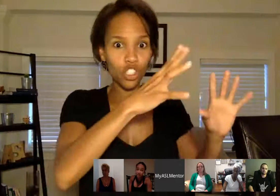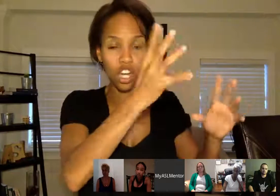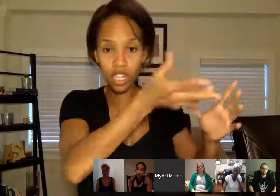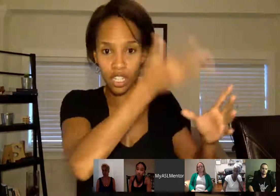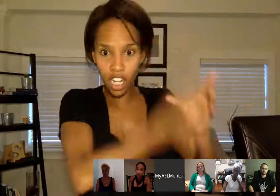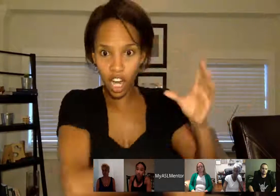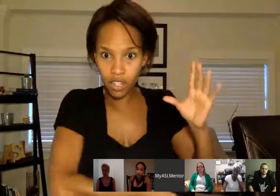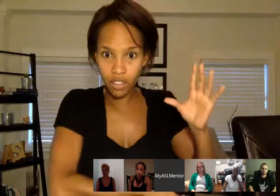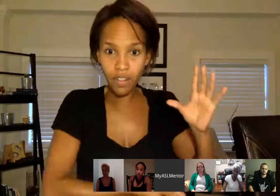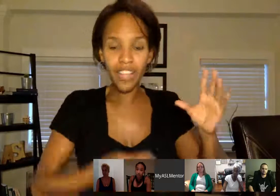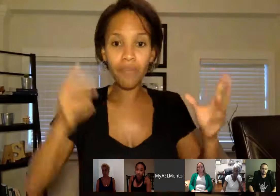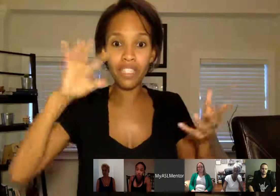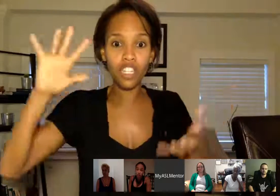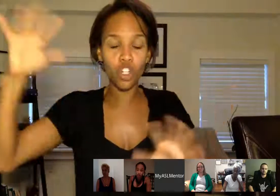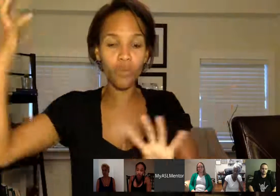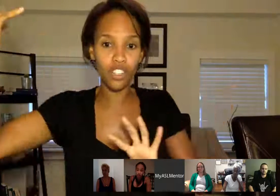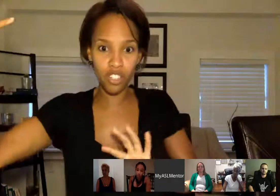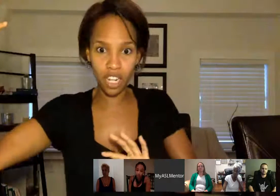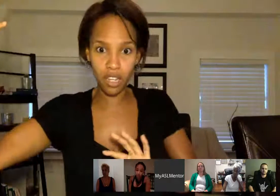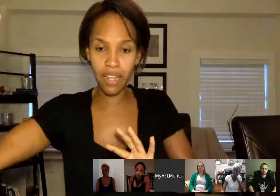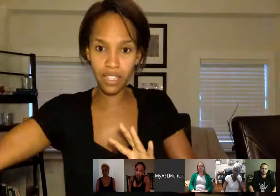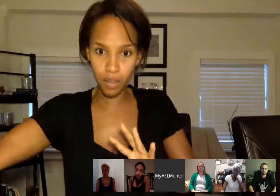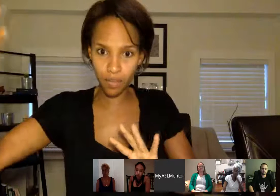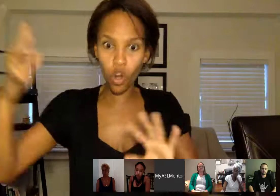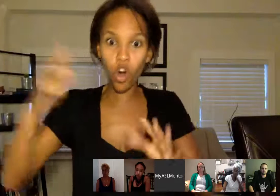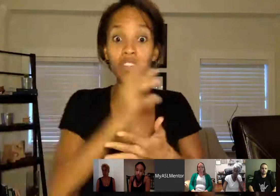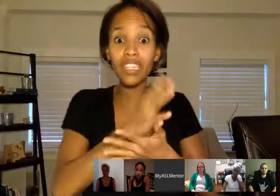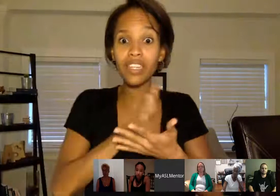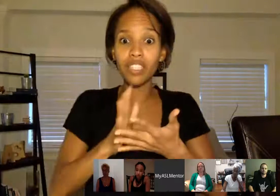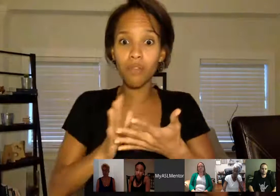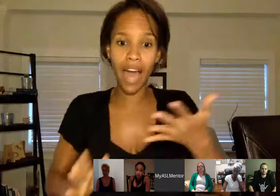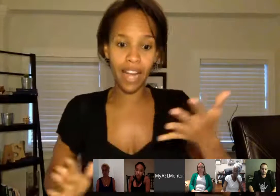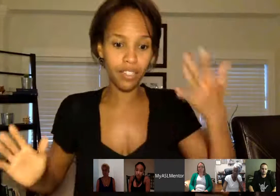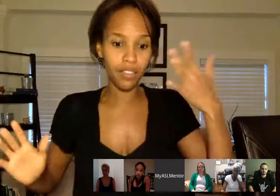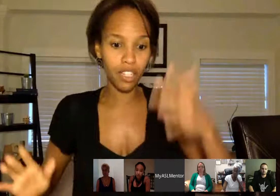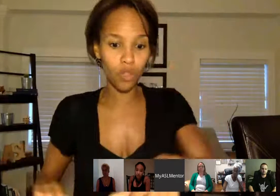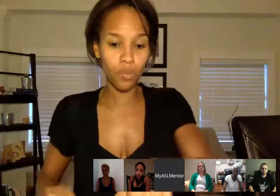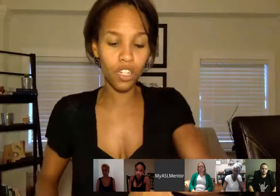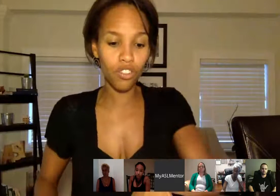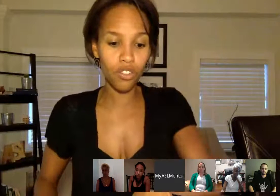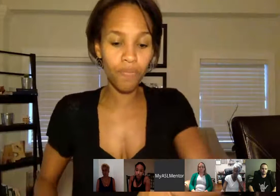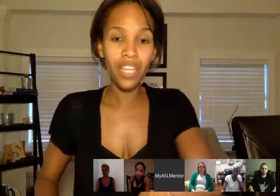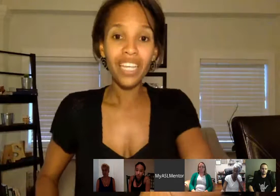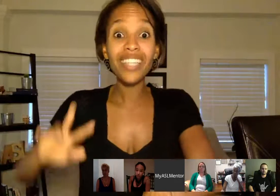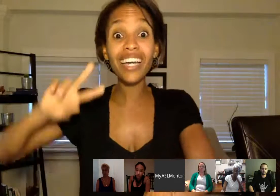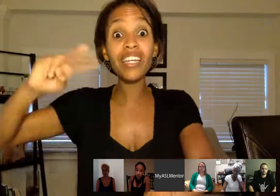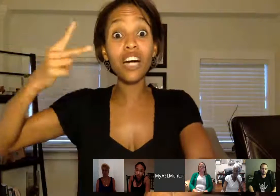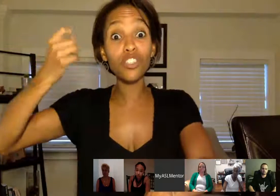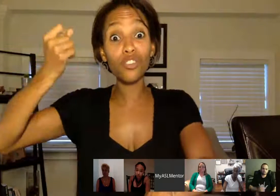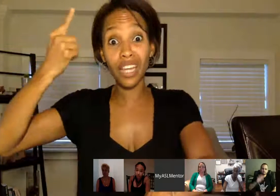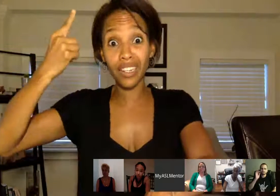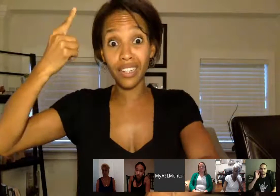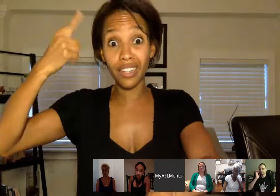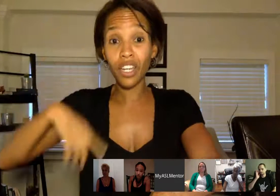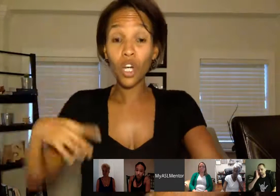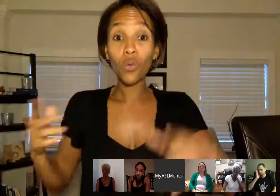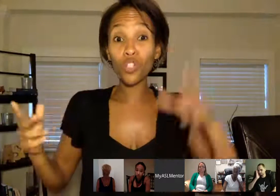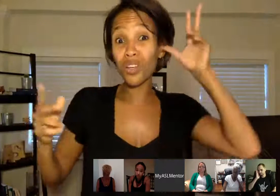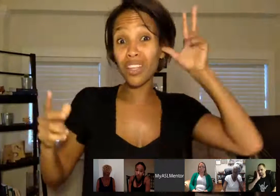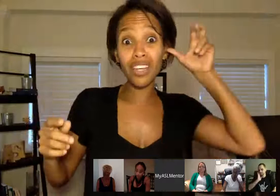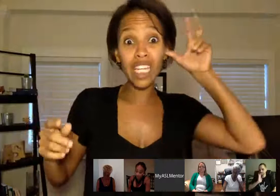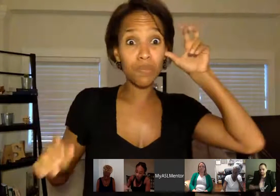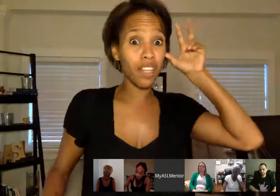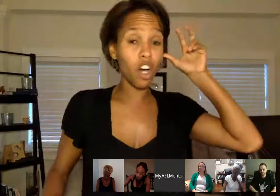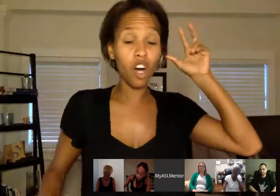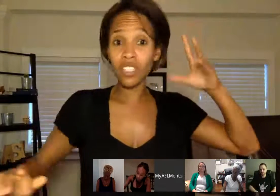that chunk, it's gone, that means the interpretation is going to mess up. So all these things impact the interpretation. Second is understanding. We're